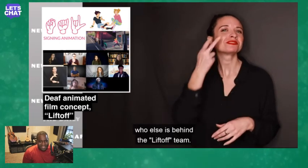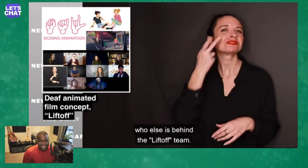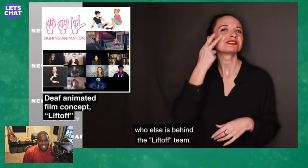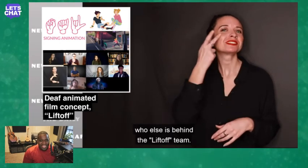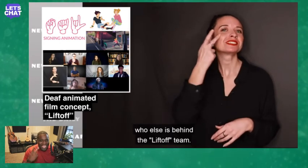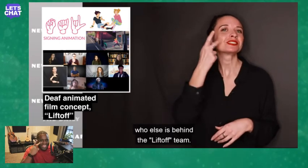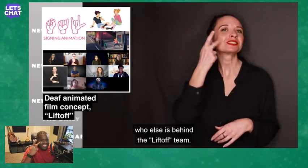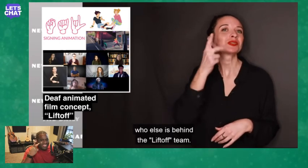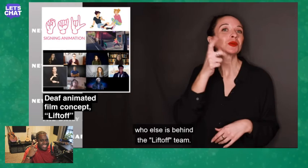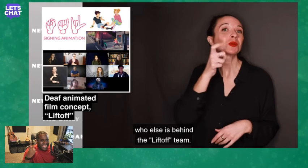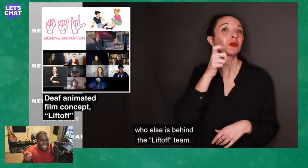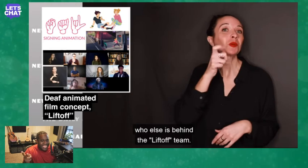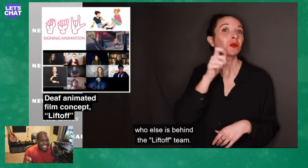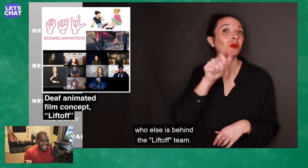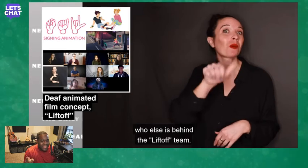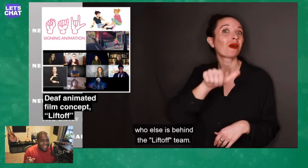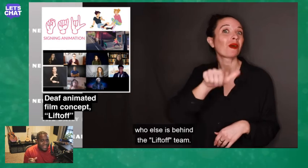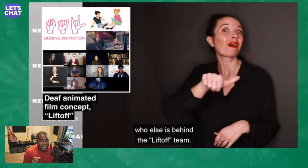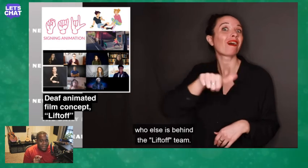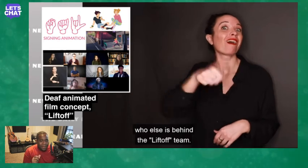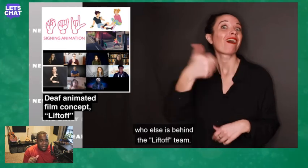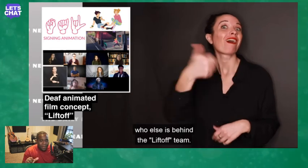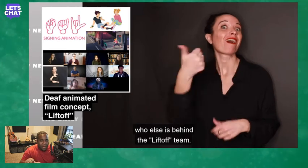project, and see